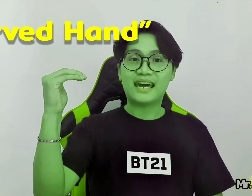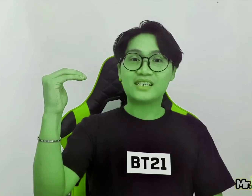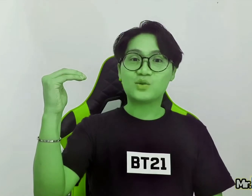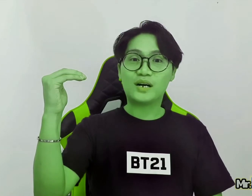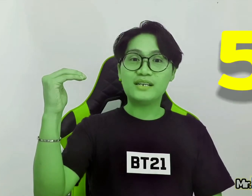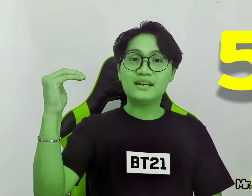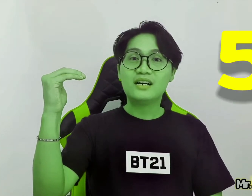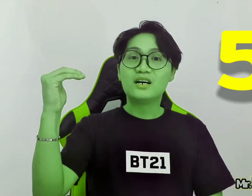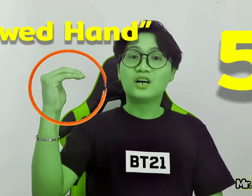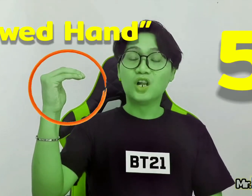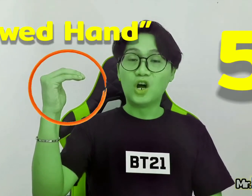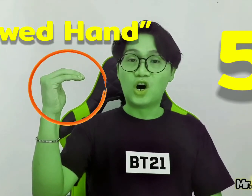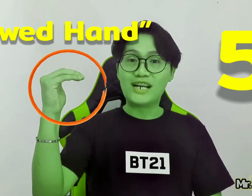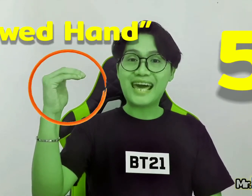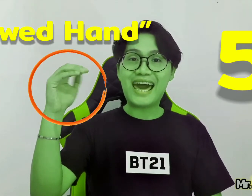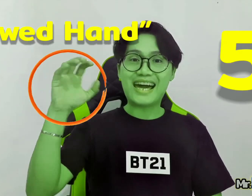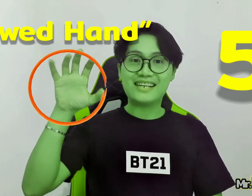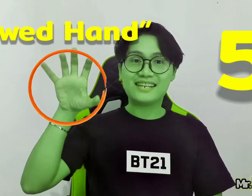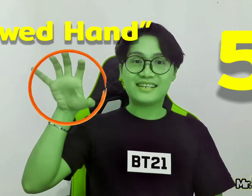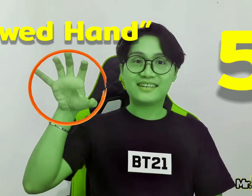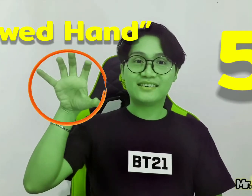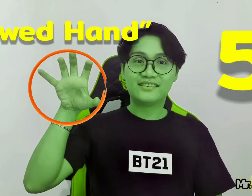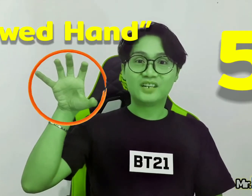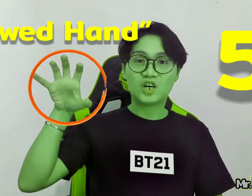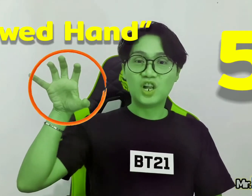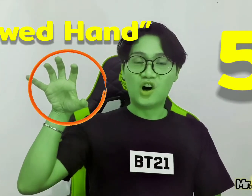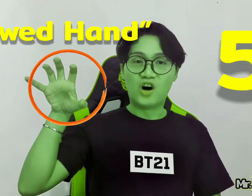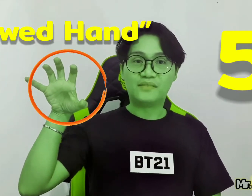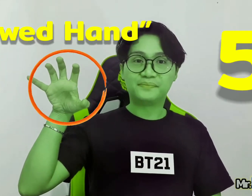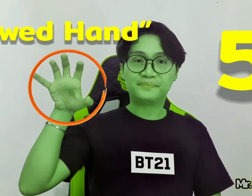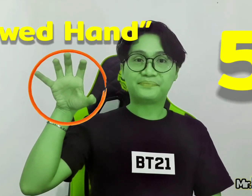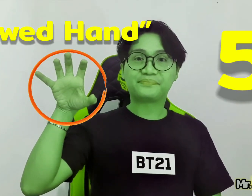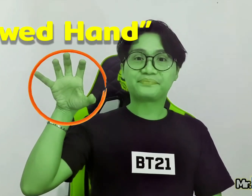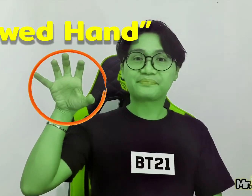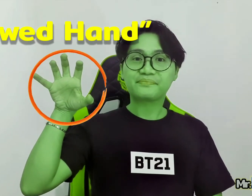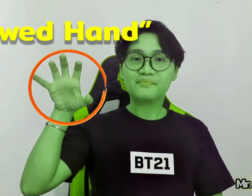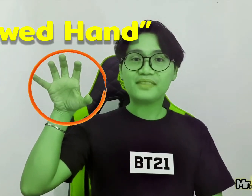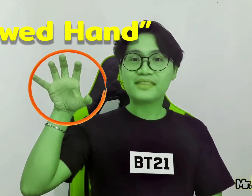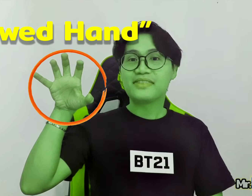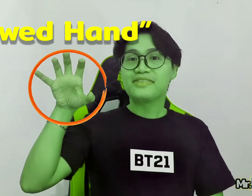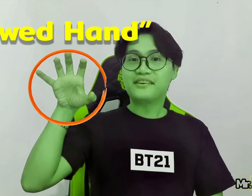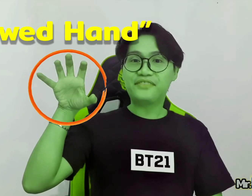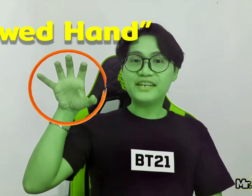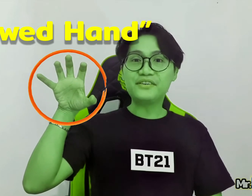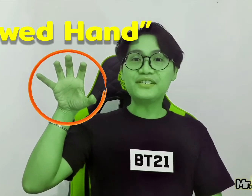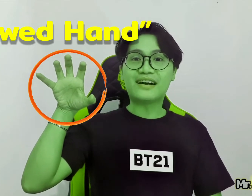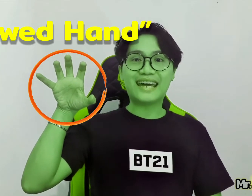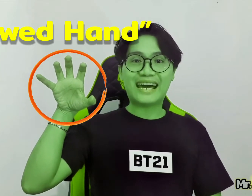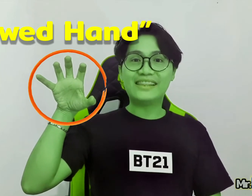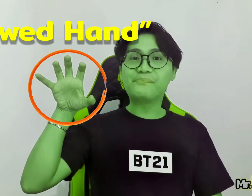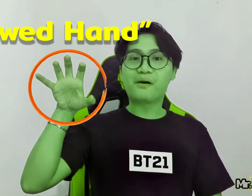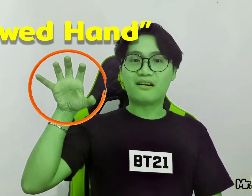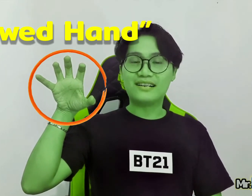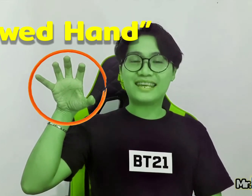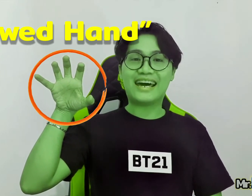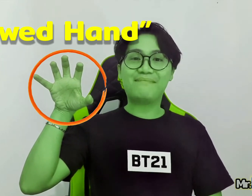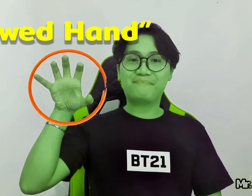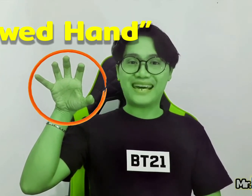Next one, clawed hand. Claw. The fingers are held apart and